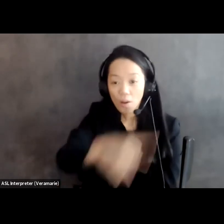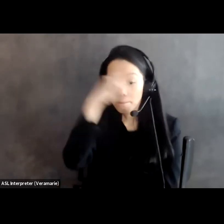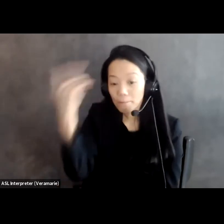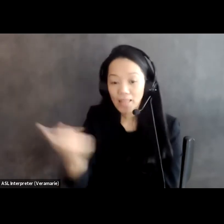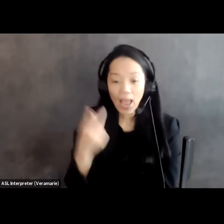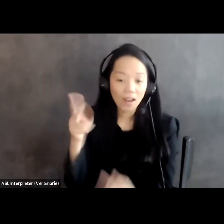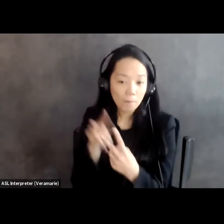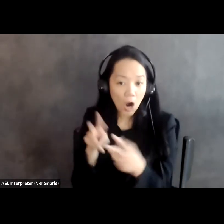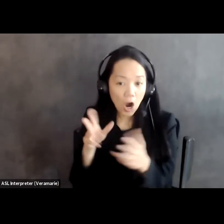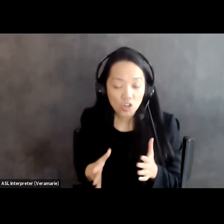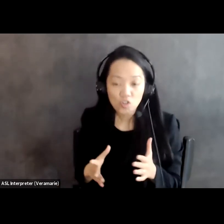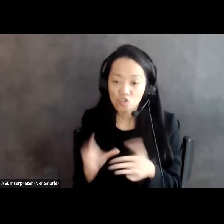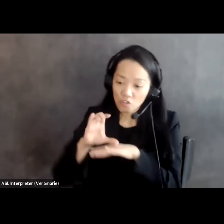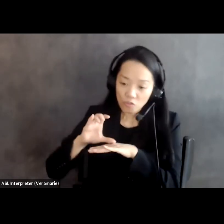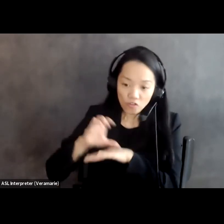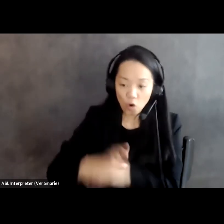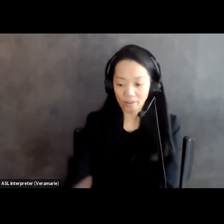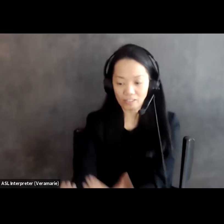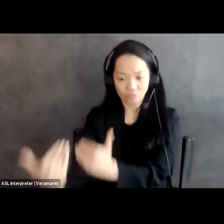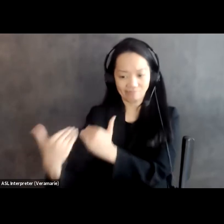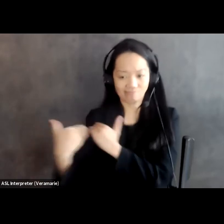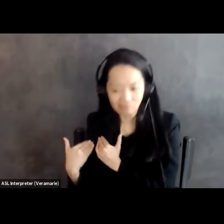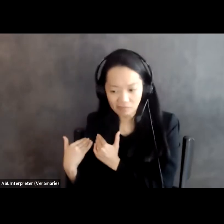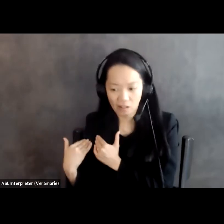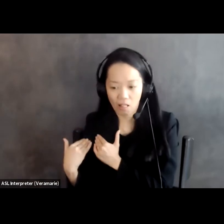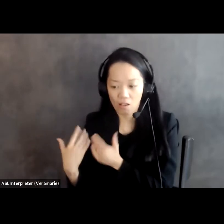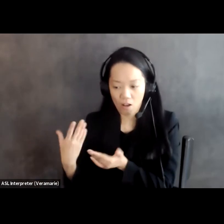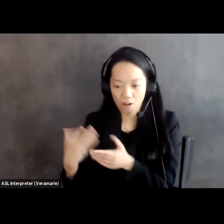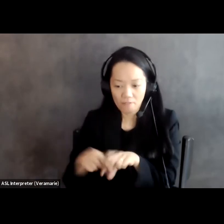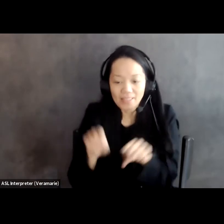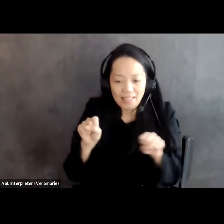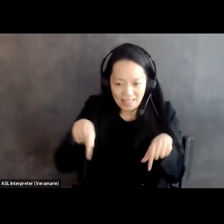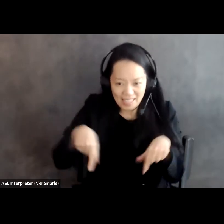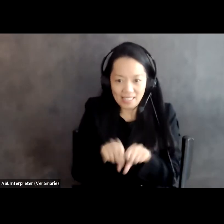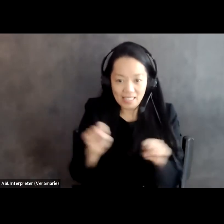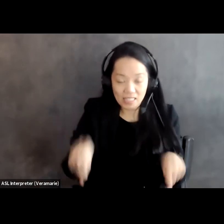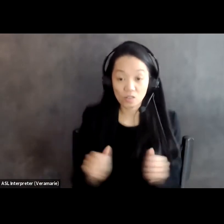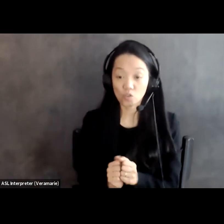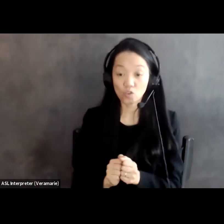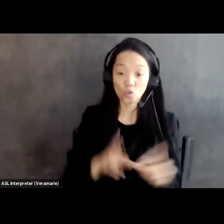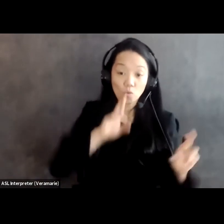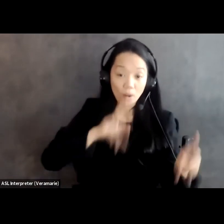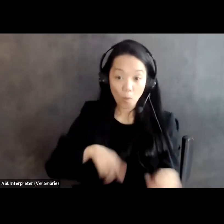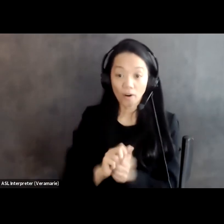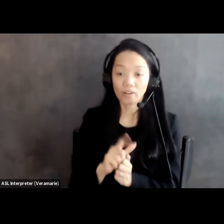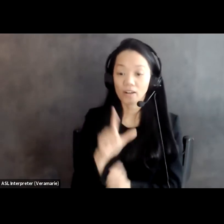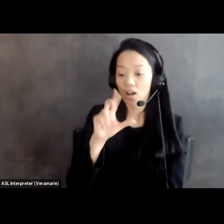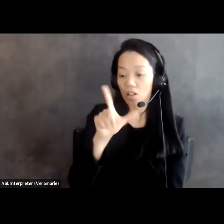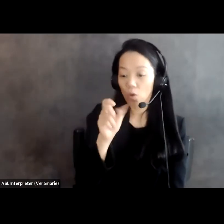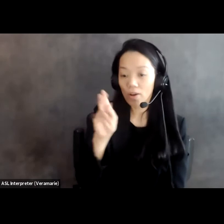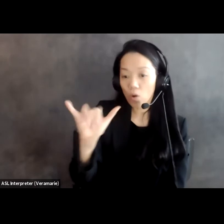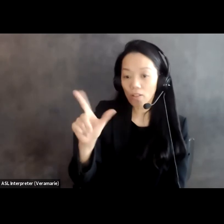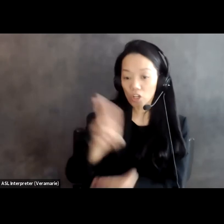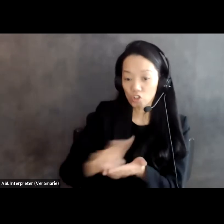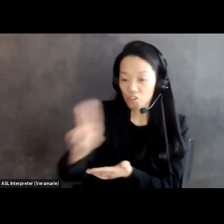who are carrying the burden of this system. There was a report done in Loyola University that found